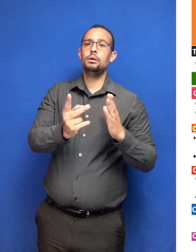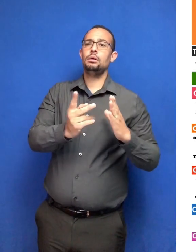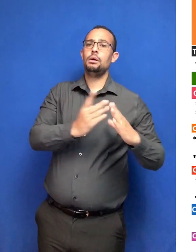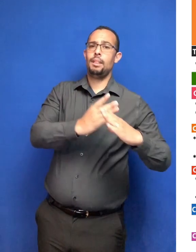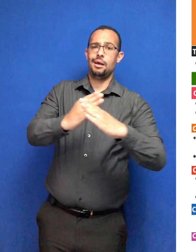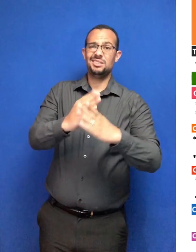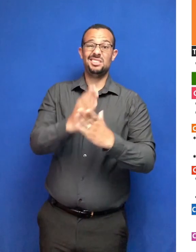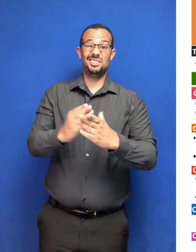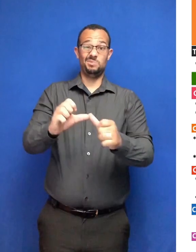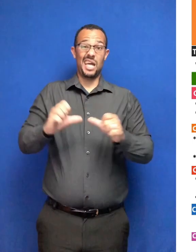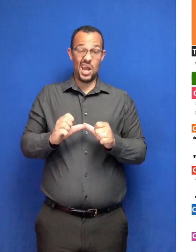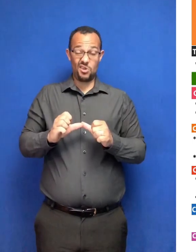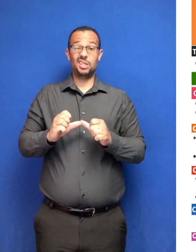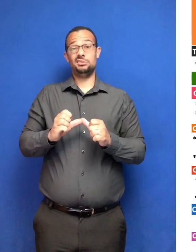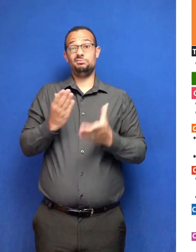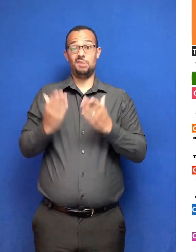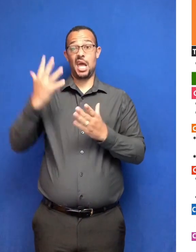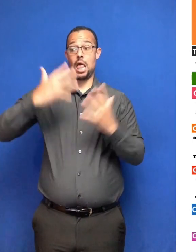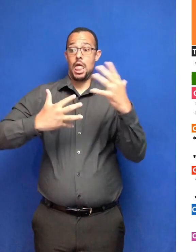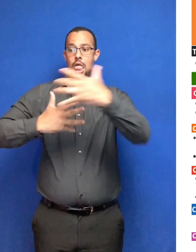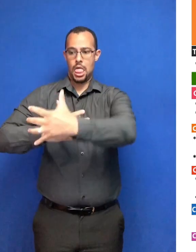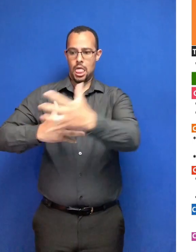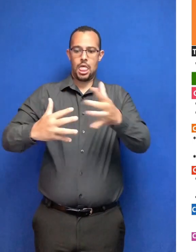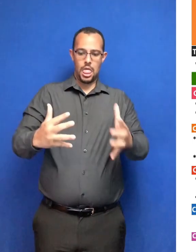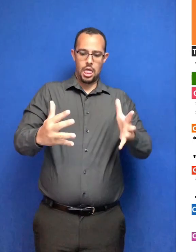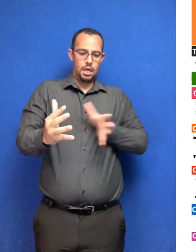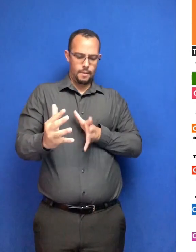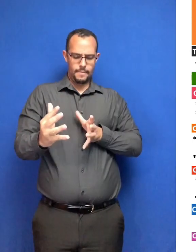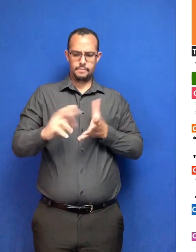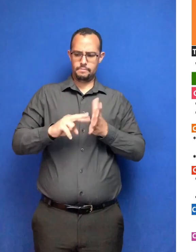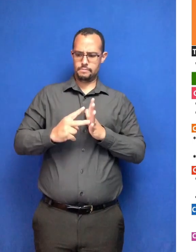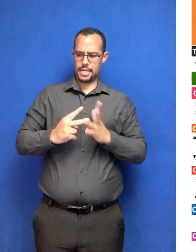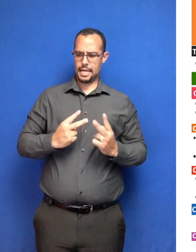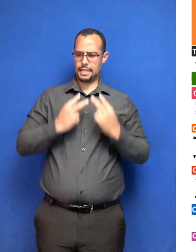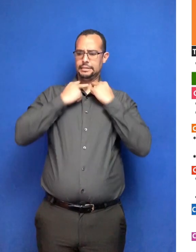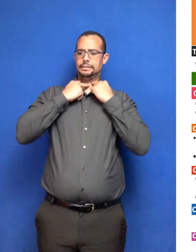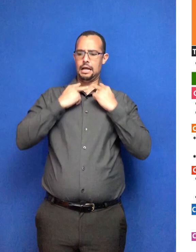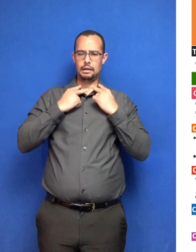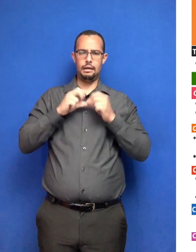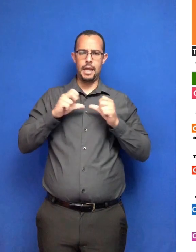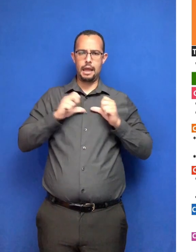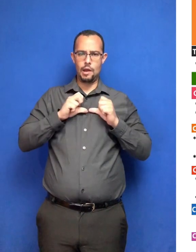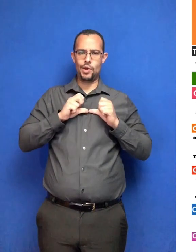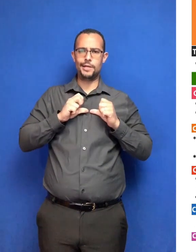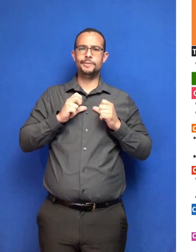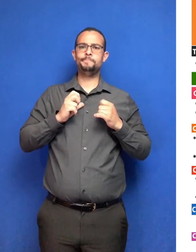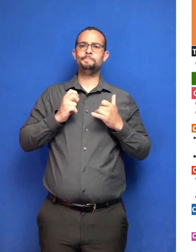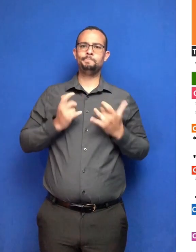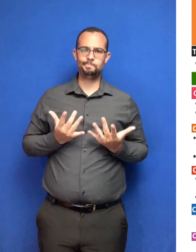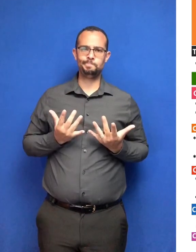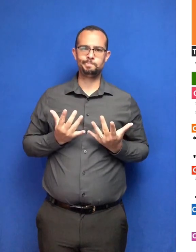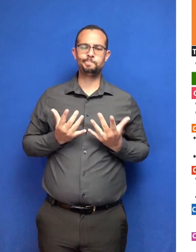may actually be cut off, and you may be stuck in a region if all of the roads leading to or out of your area are